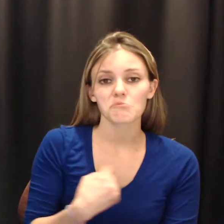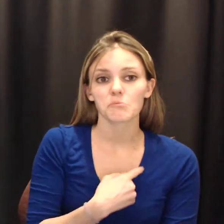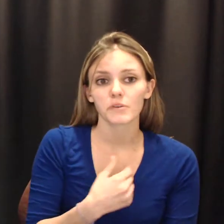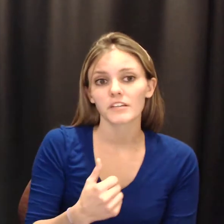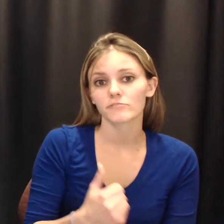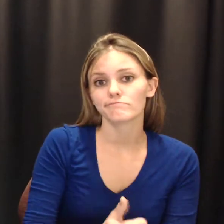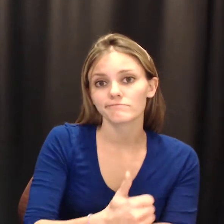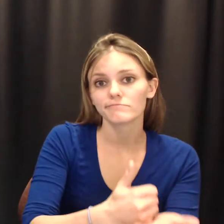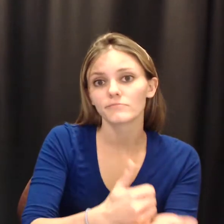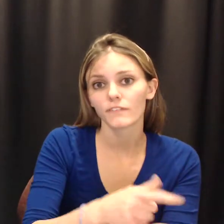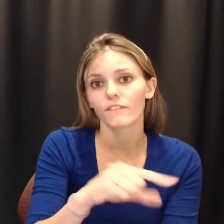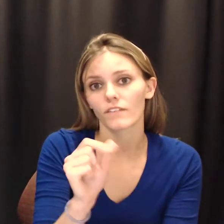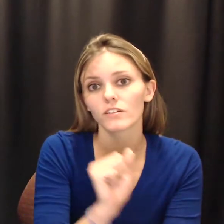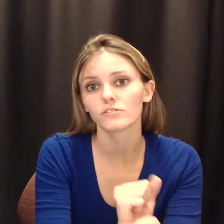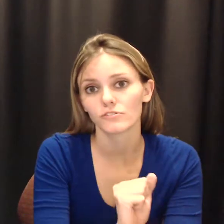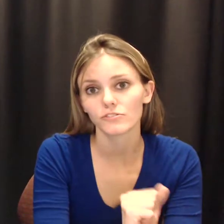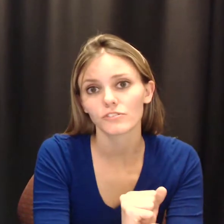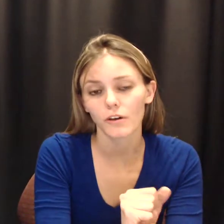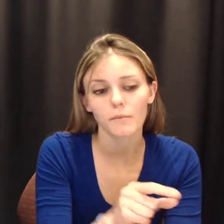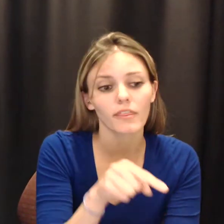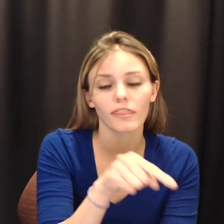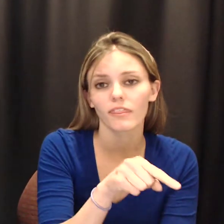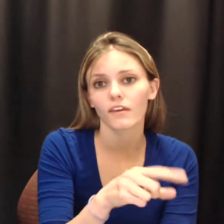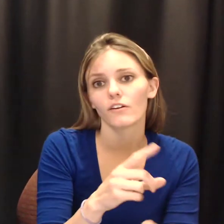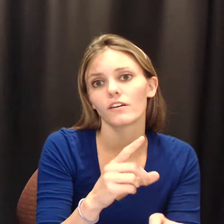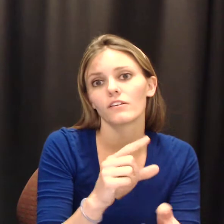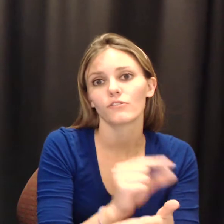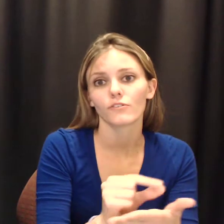How would you say that your definite